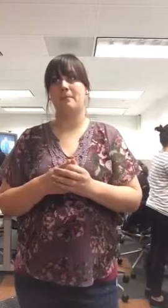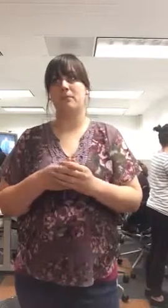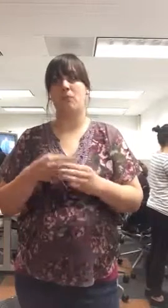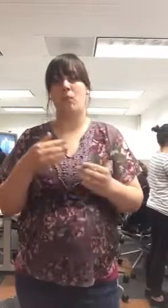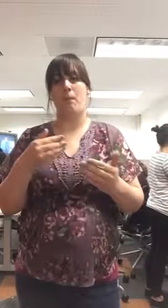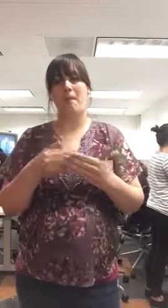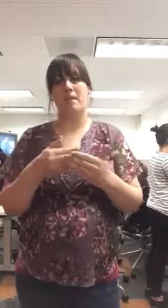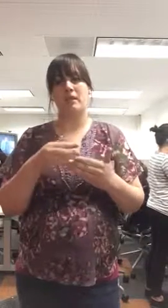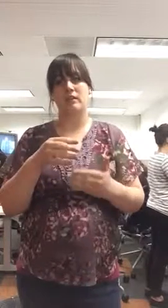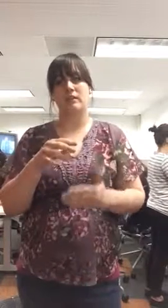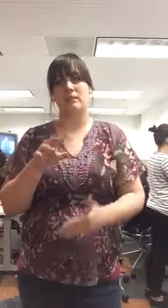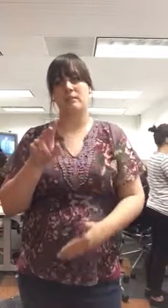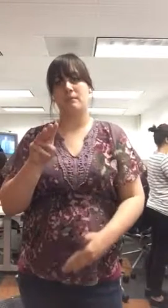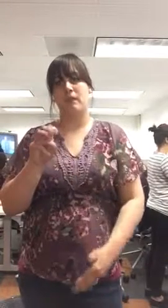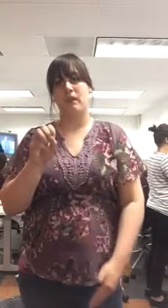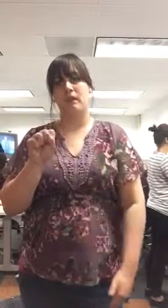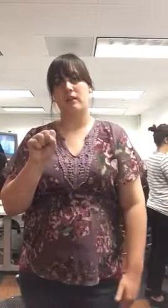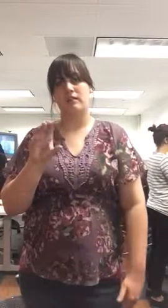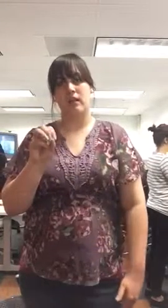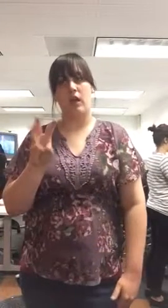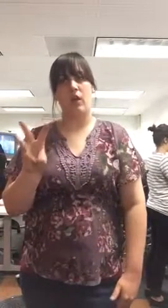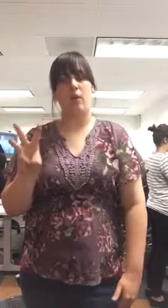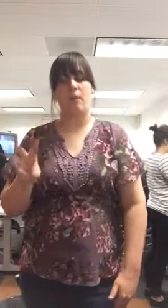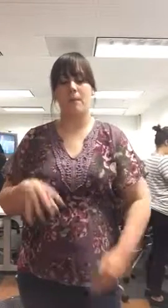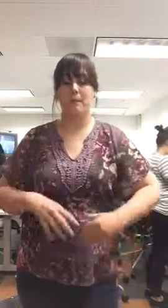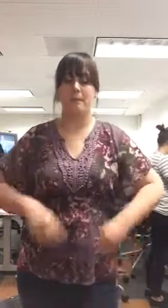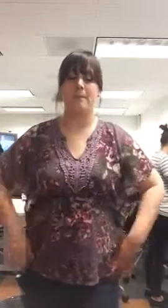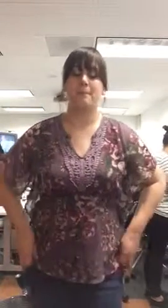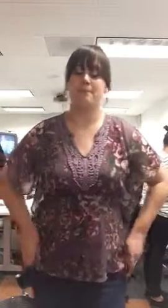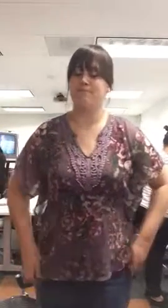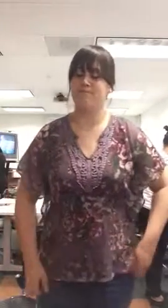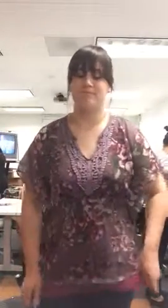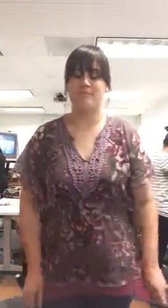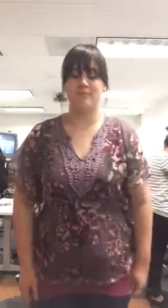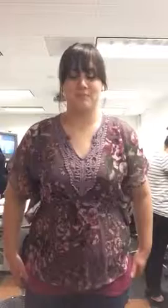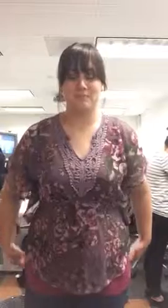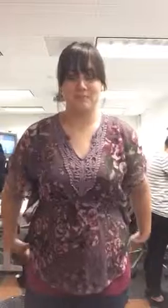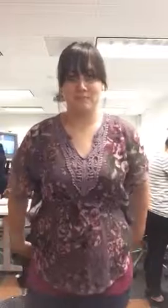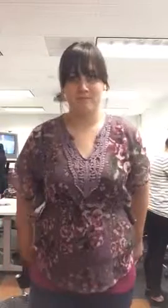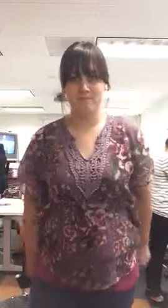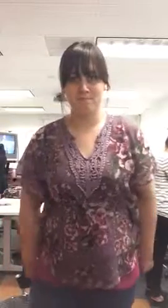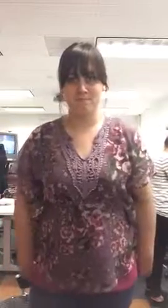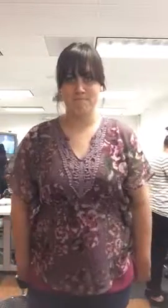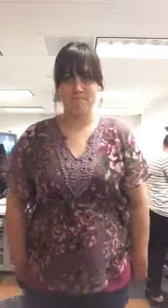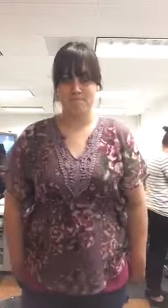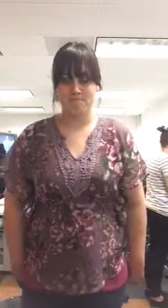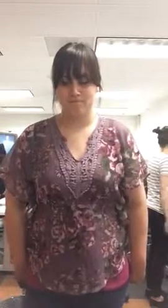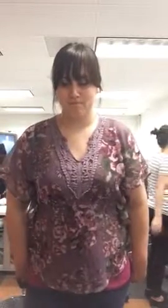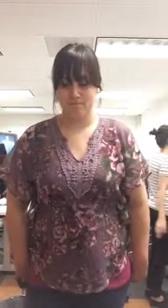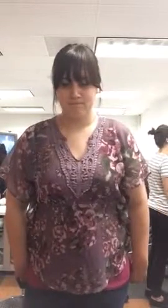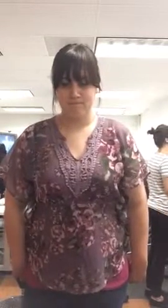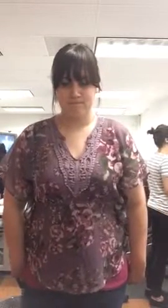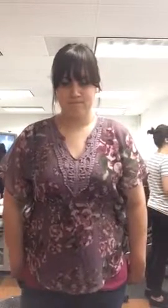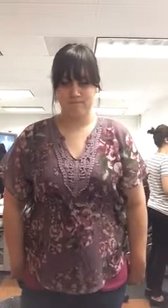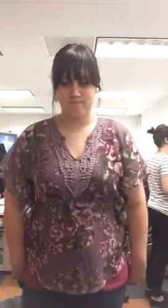of Russia, it was even further. And also the enmity and the acrimony that existed between the Soviets and the Germans. They hated each